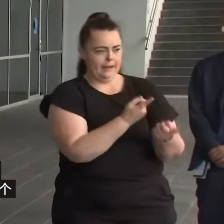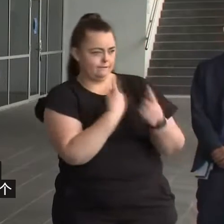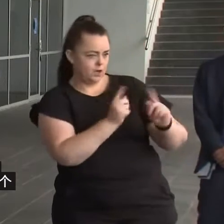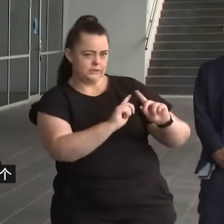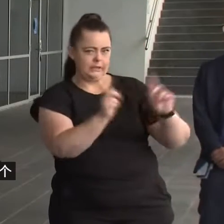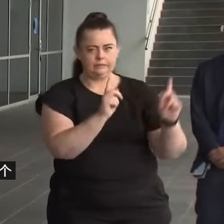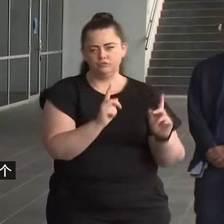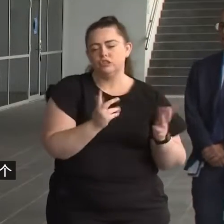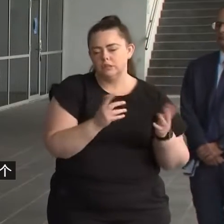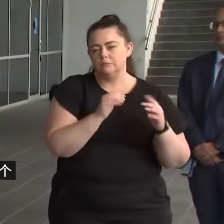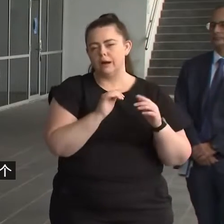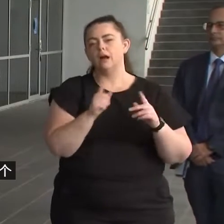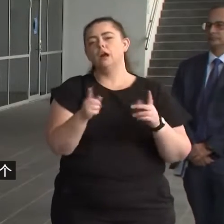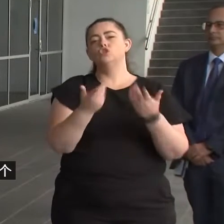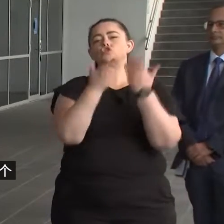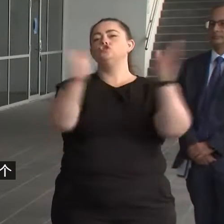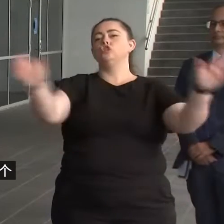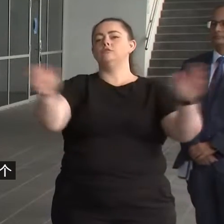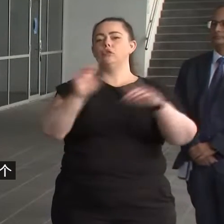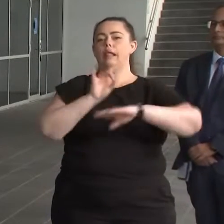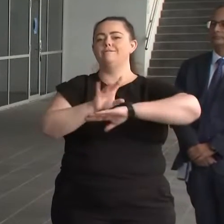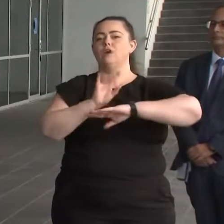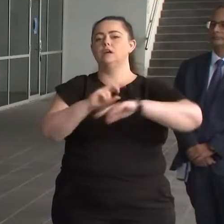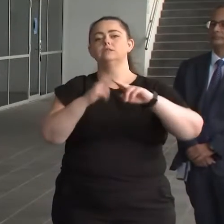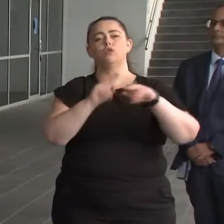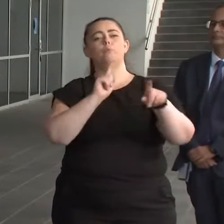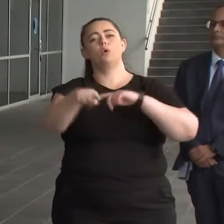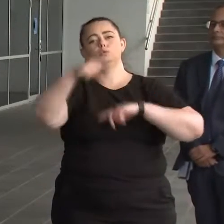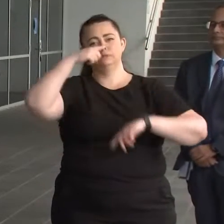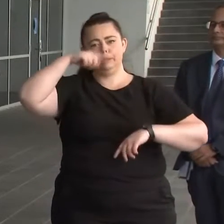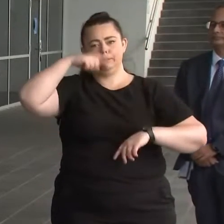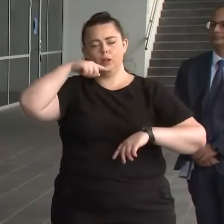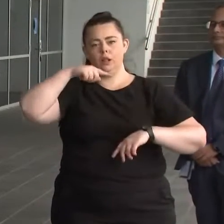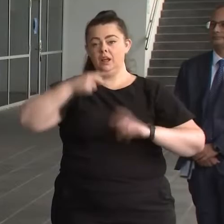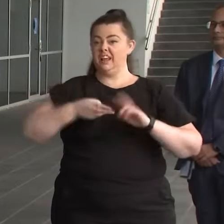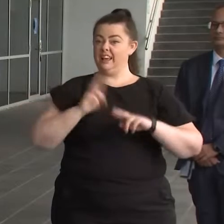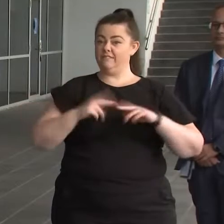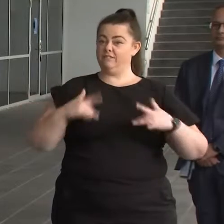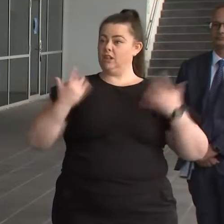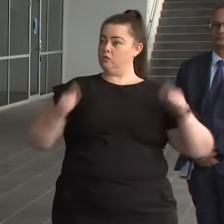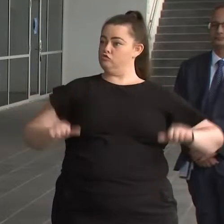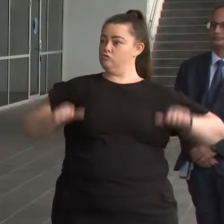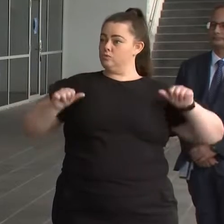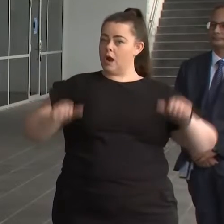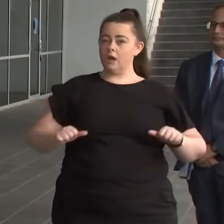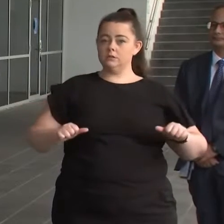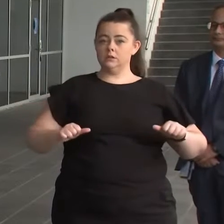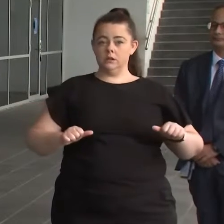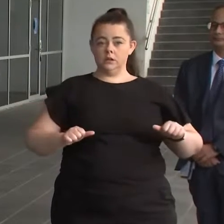But that's just a pragmatic advice. You can get your booster when you're well. That will generally be